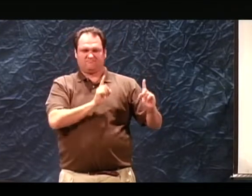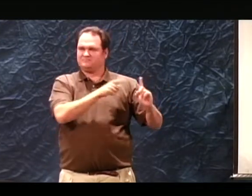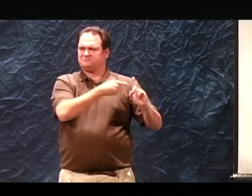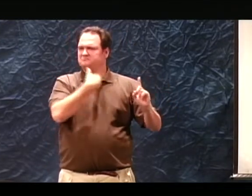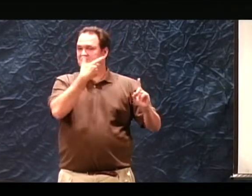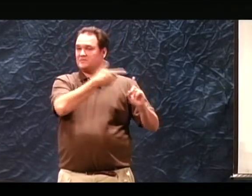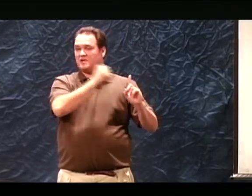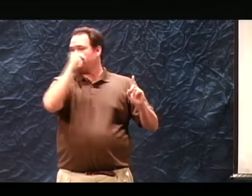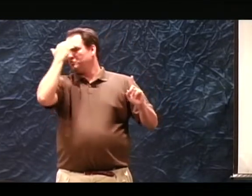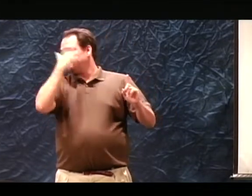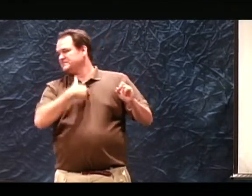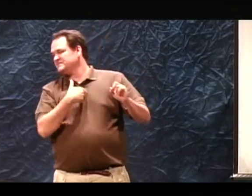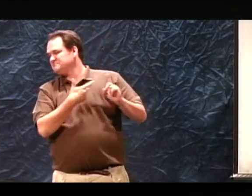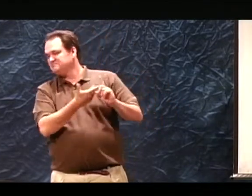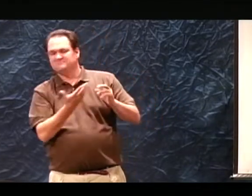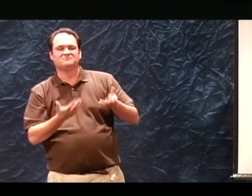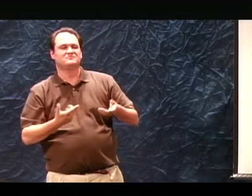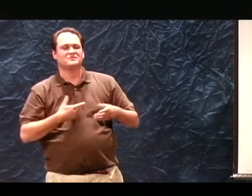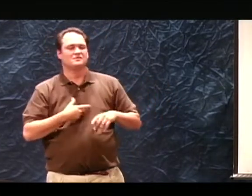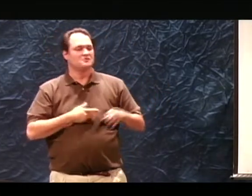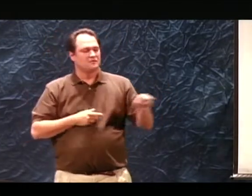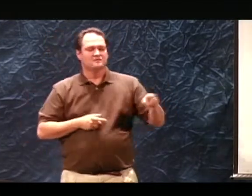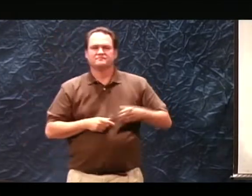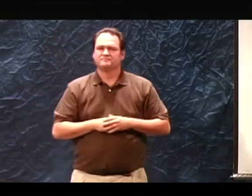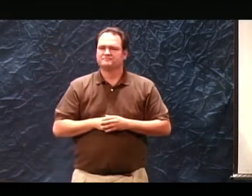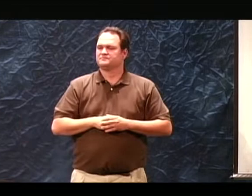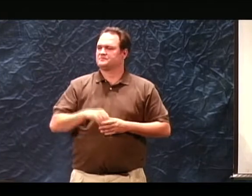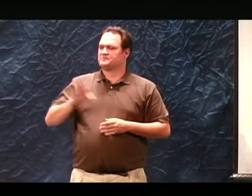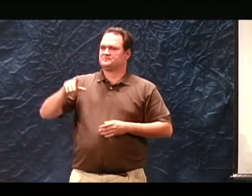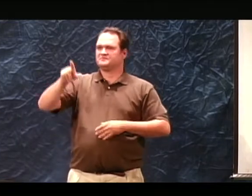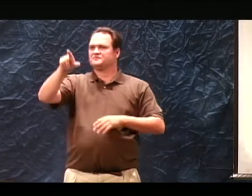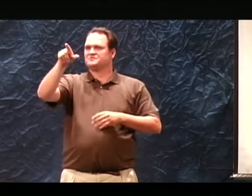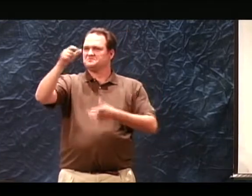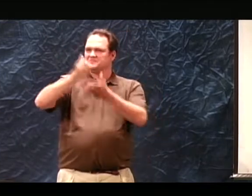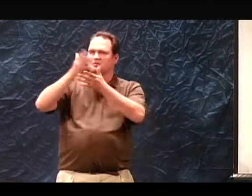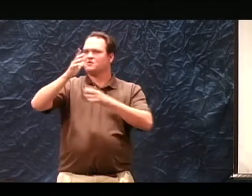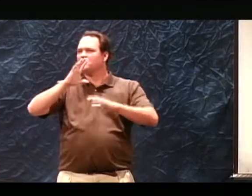and there were a number of wealthy people there and there saw a man he didn't know me at all